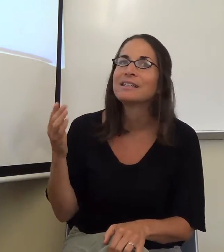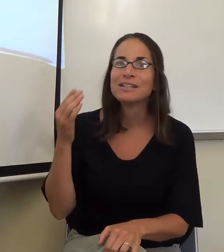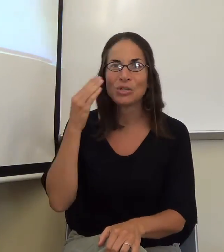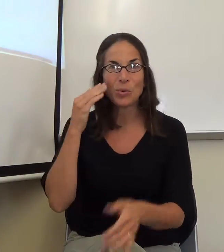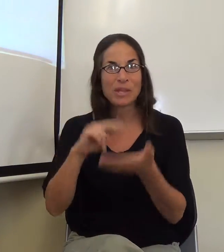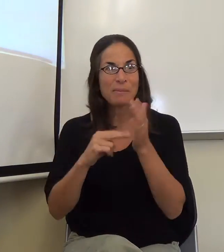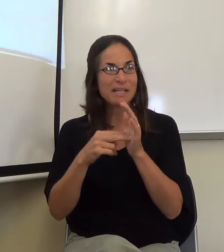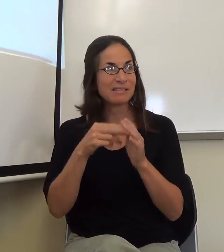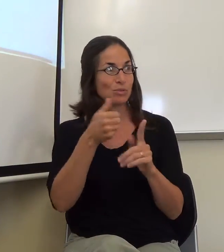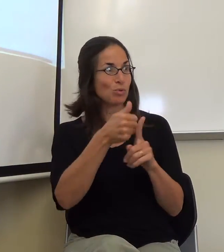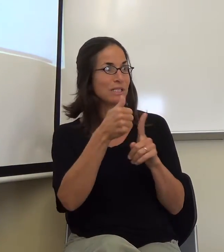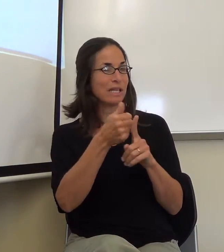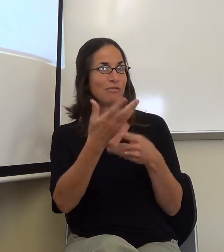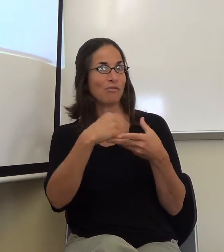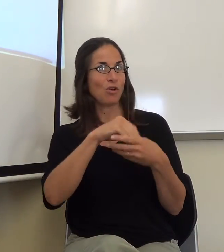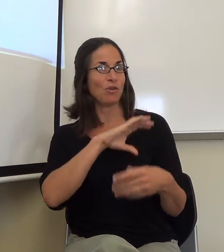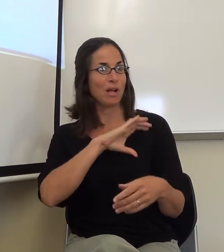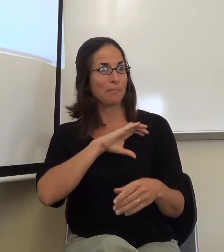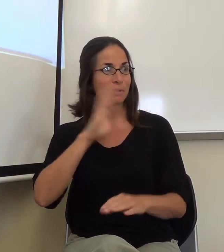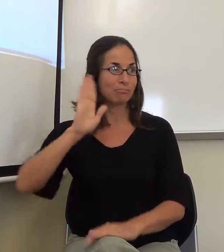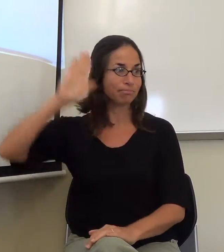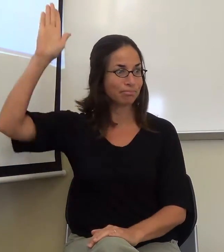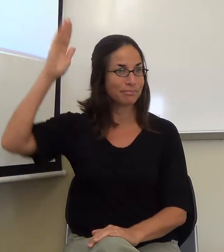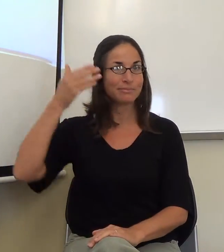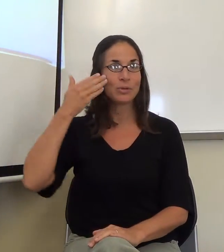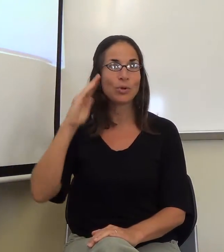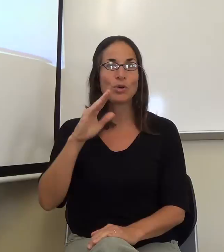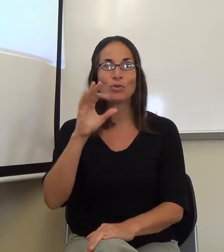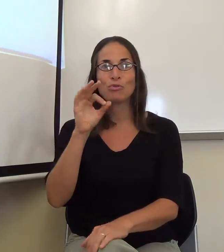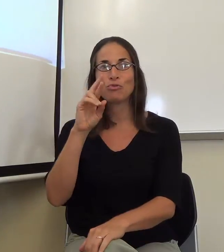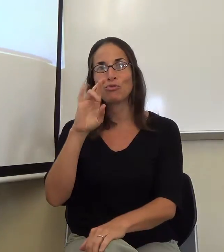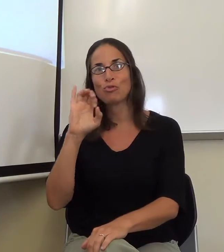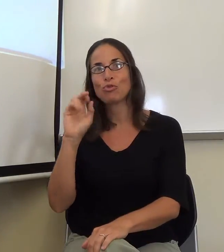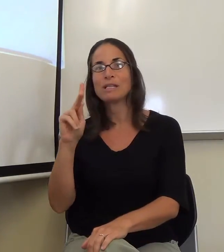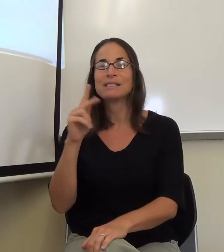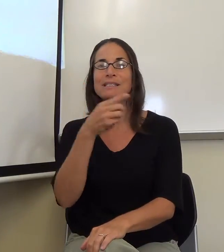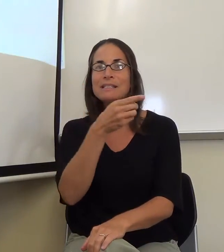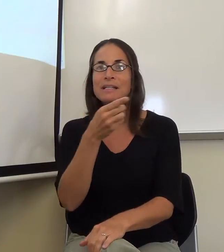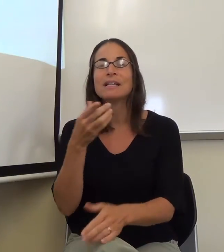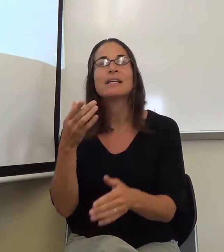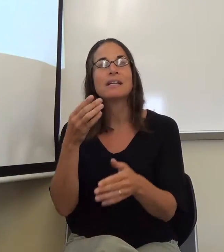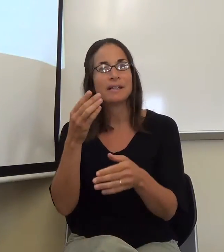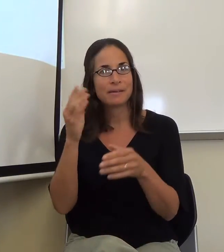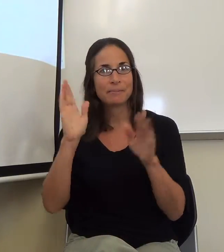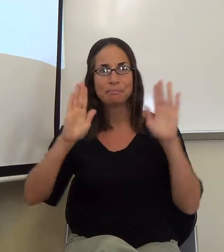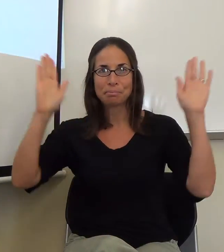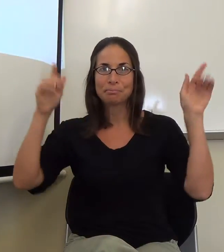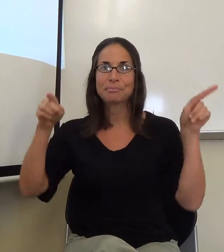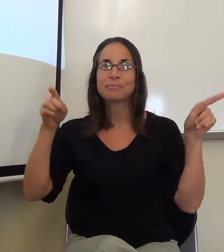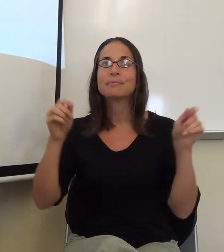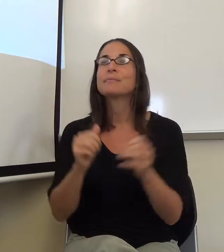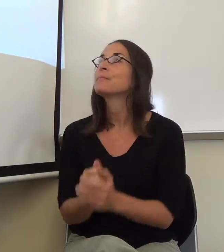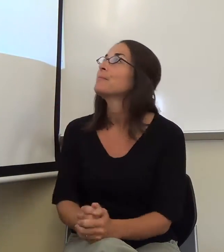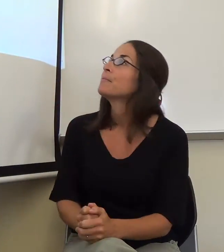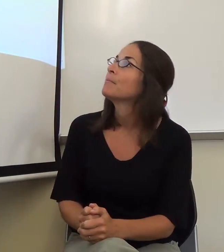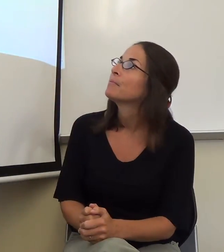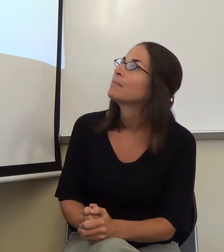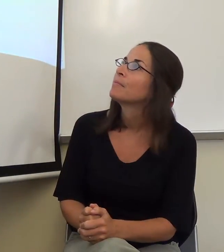I don't know, you raised your hand, so yes, but some people do have personal prior knowledge of this. Does it mean this?